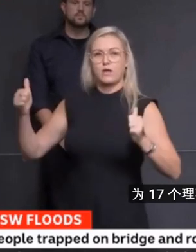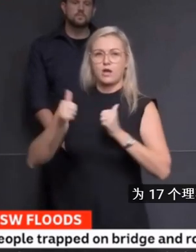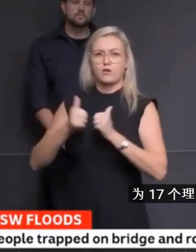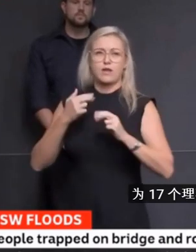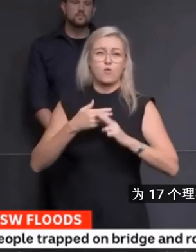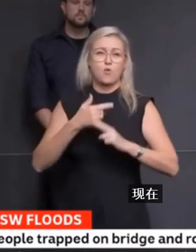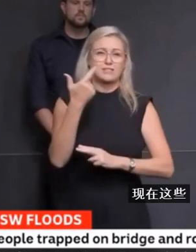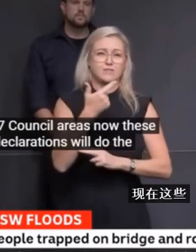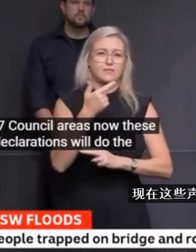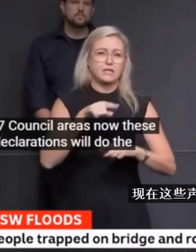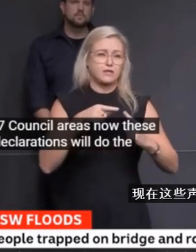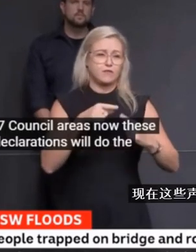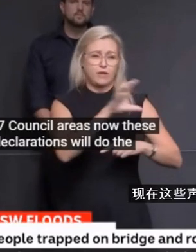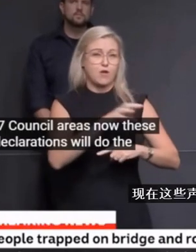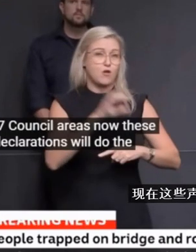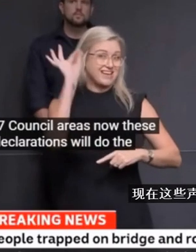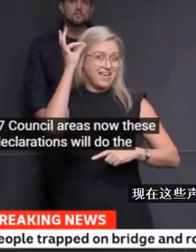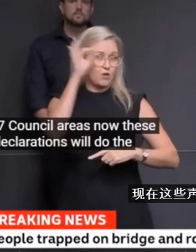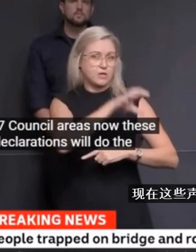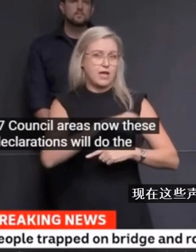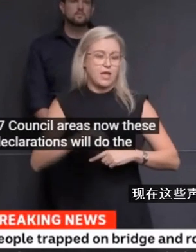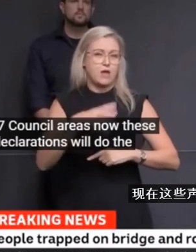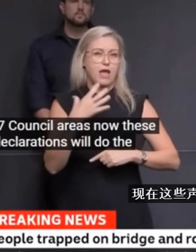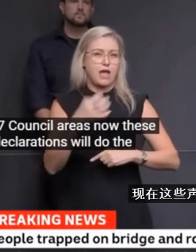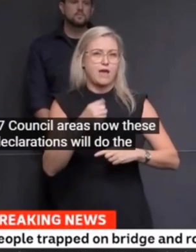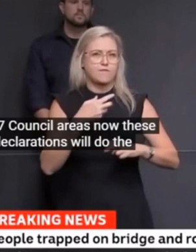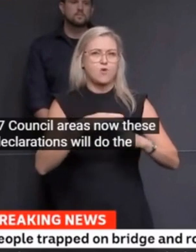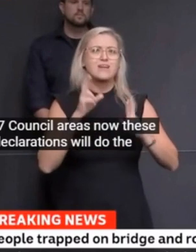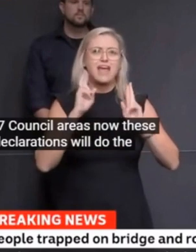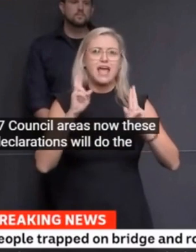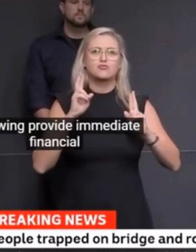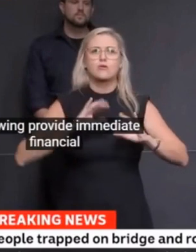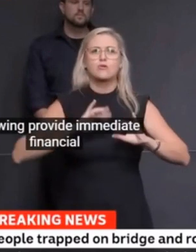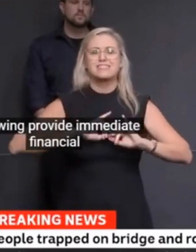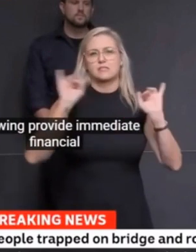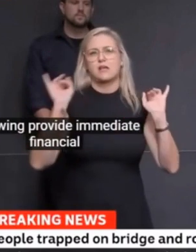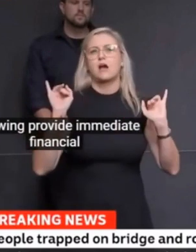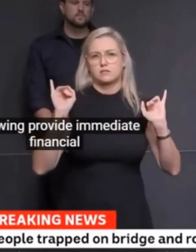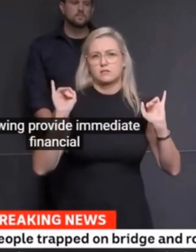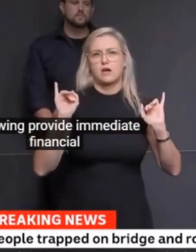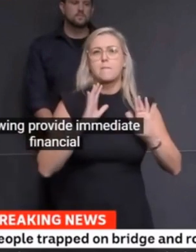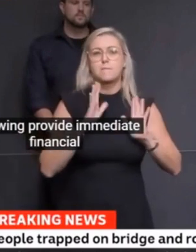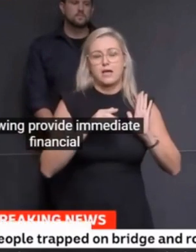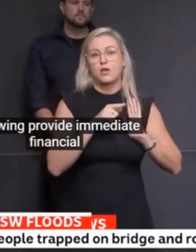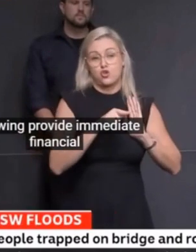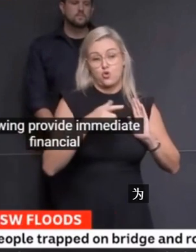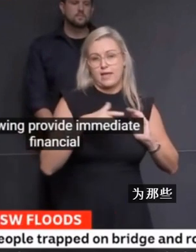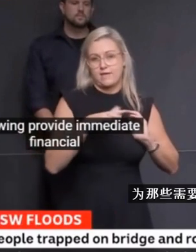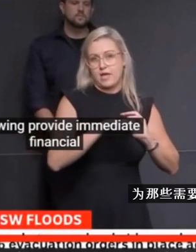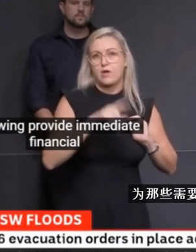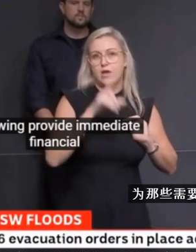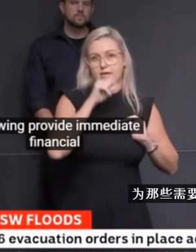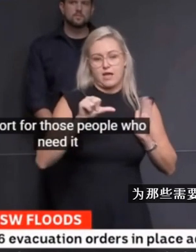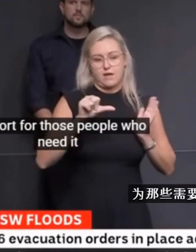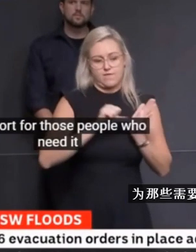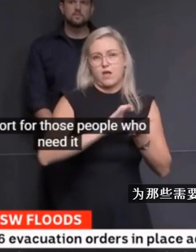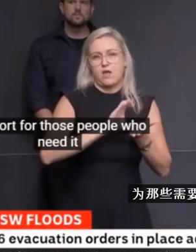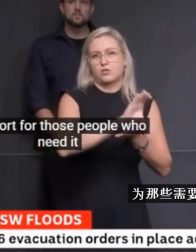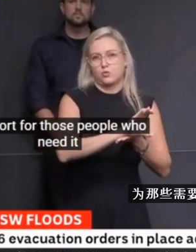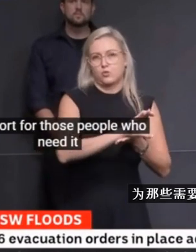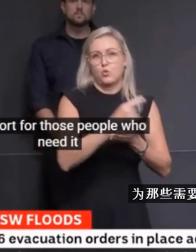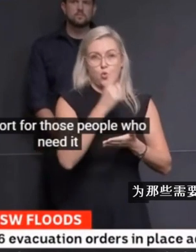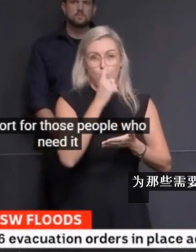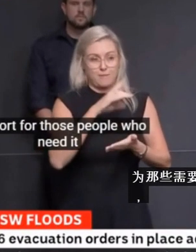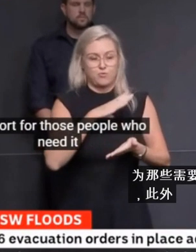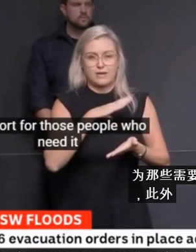council areas. Now these declarations will do the following: provide immediate financial support for those people who need